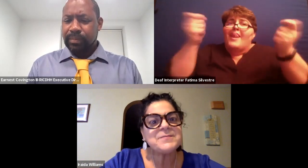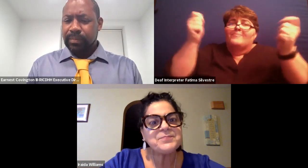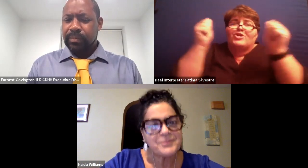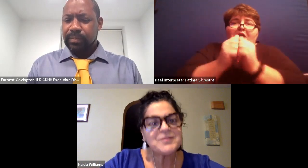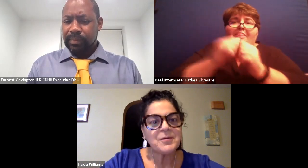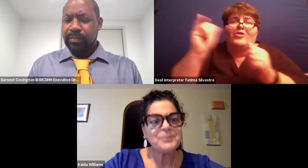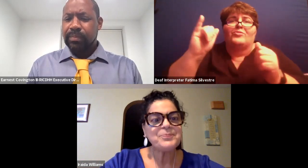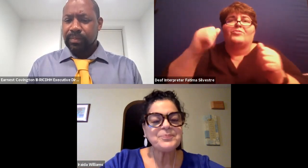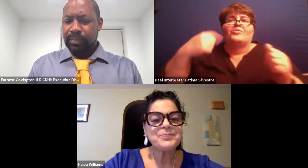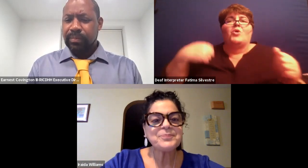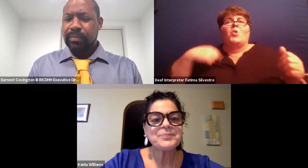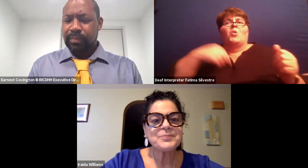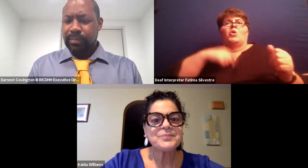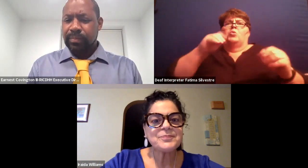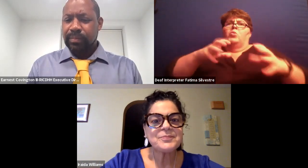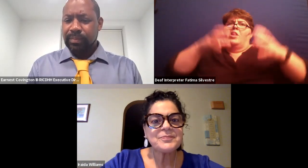does. So